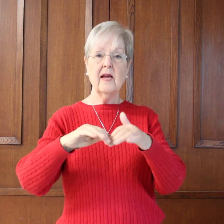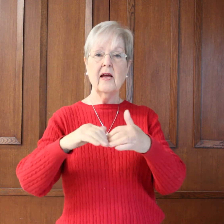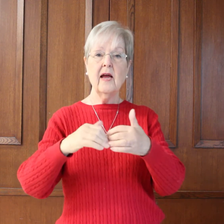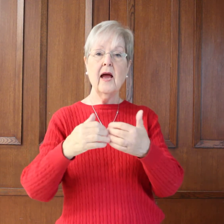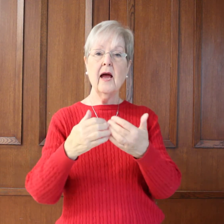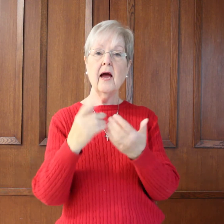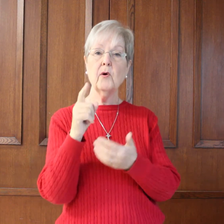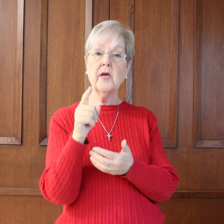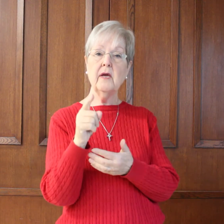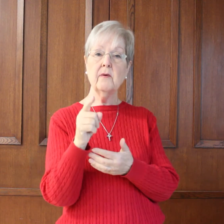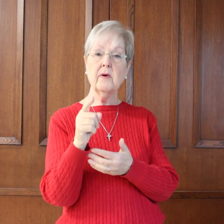How are you?